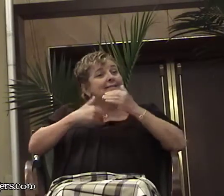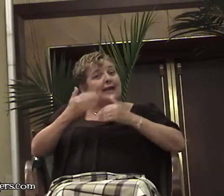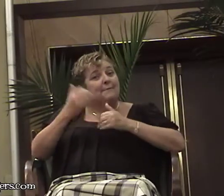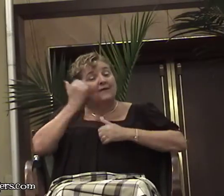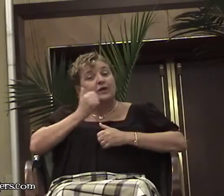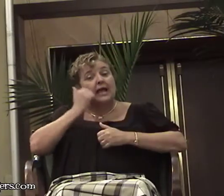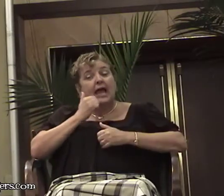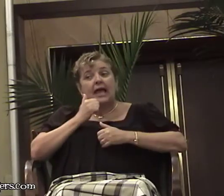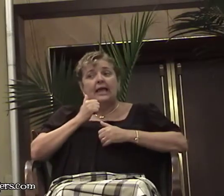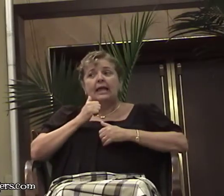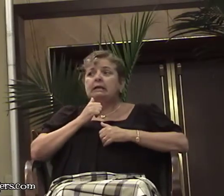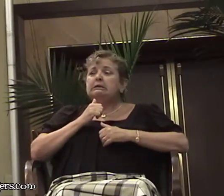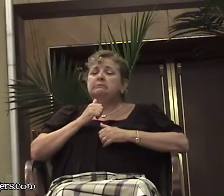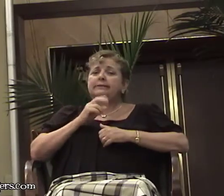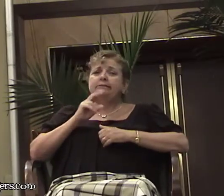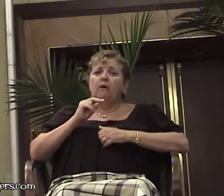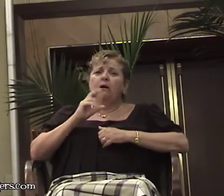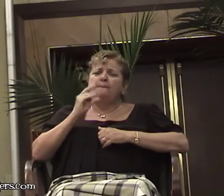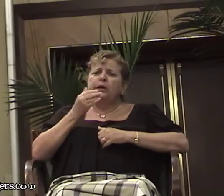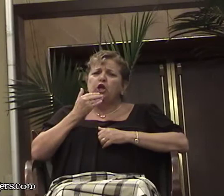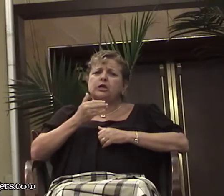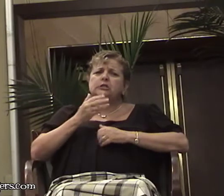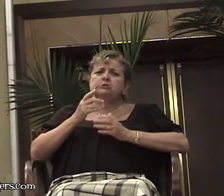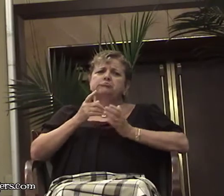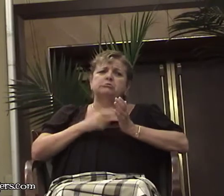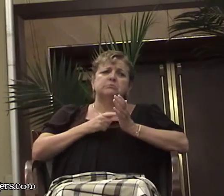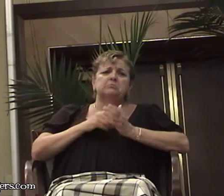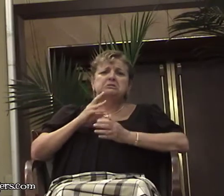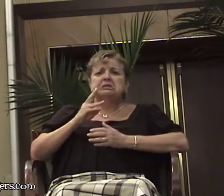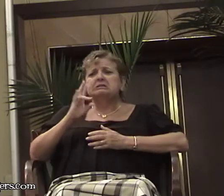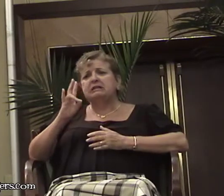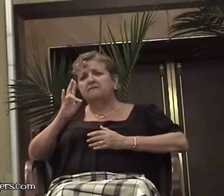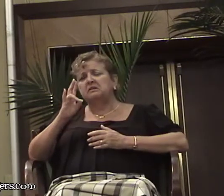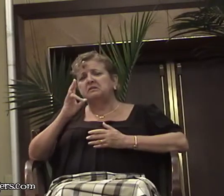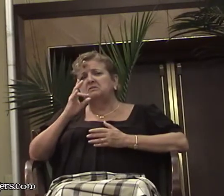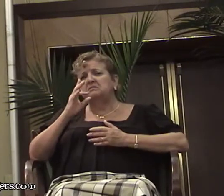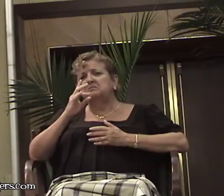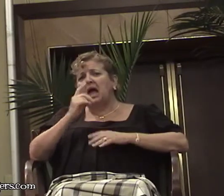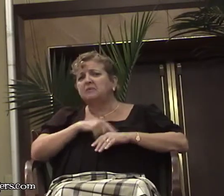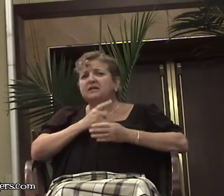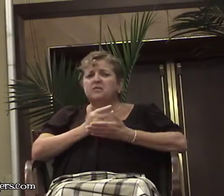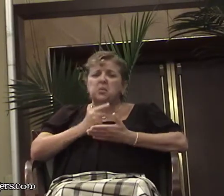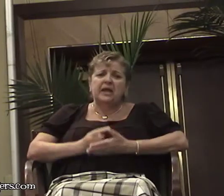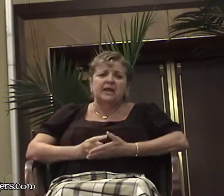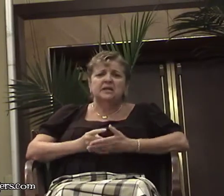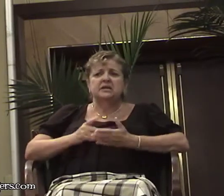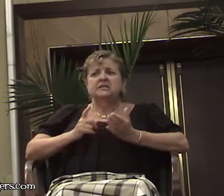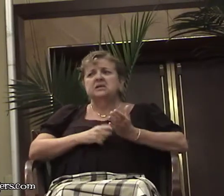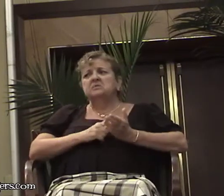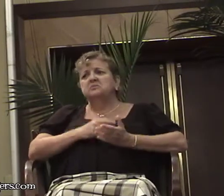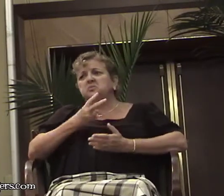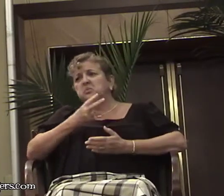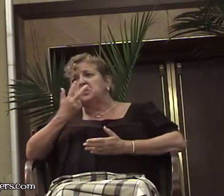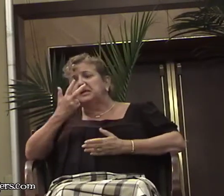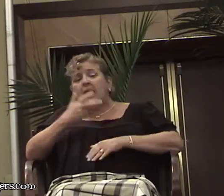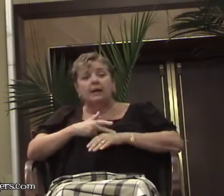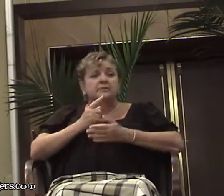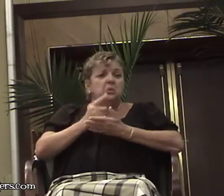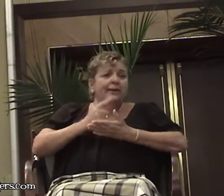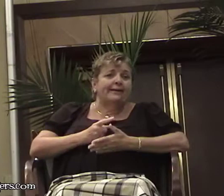sometimes 7. Sometimes 2 or 3 times a week, sometimes once a week, you know. You know, it's funny. I can